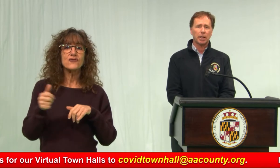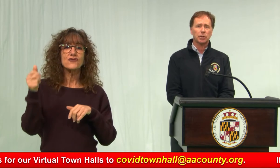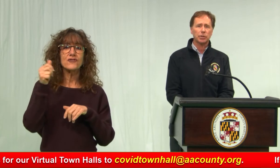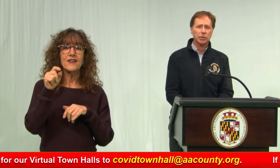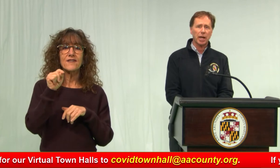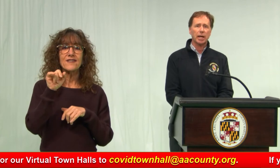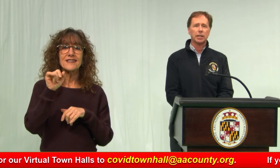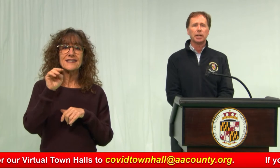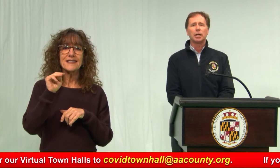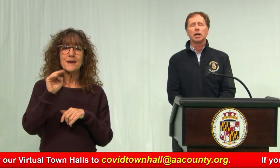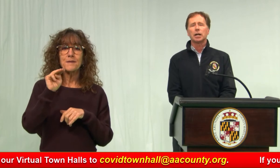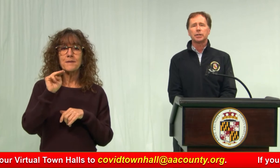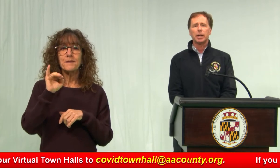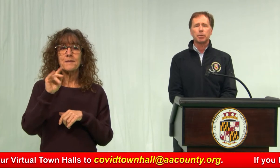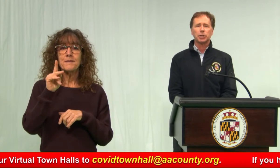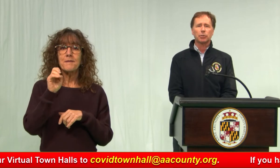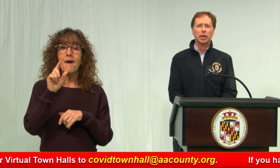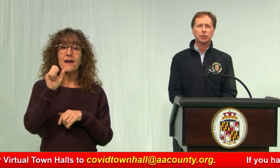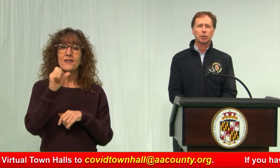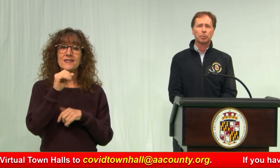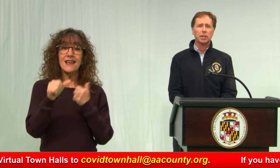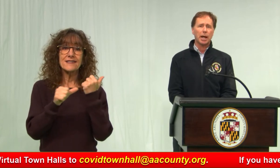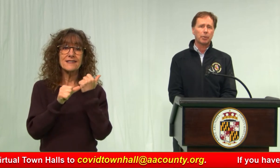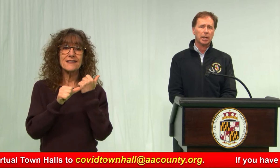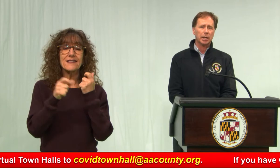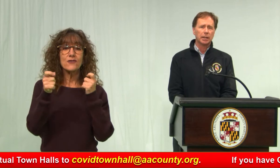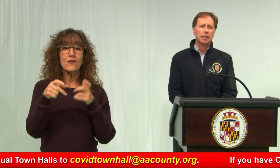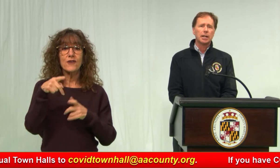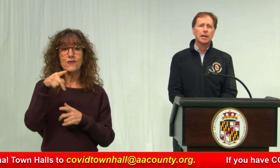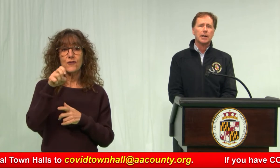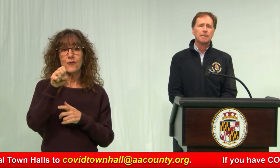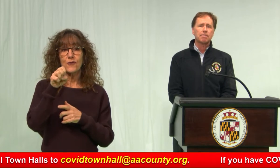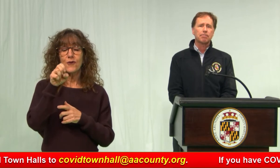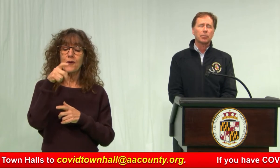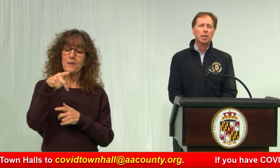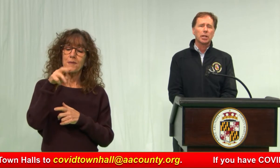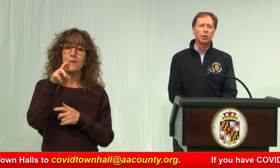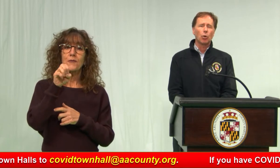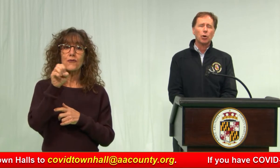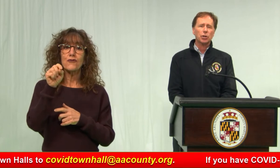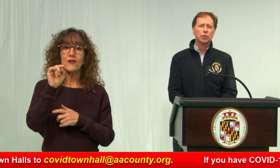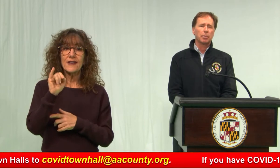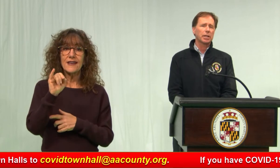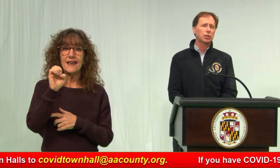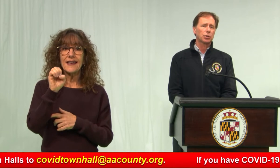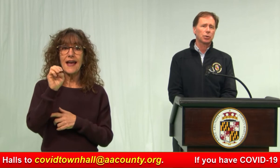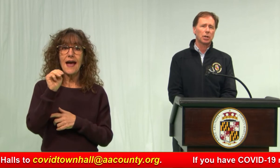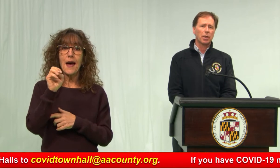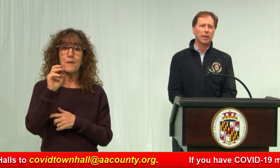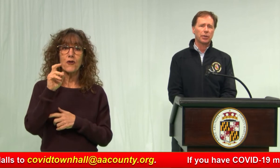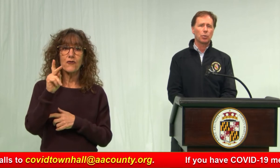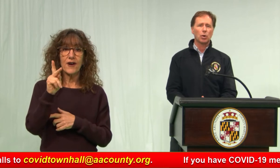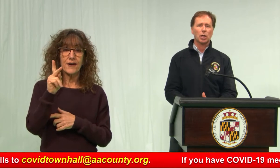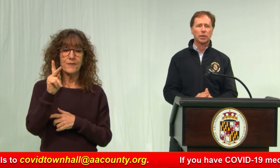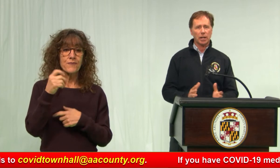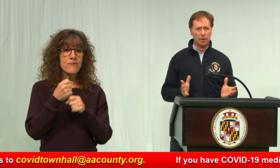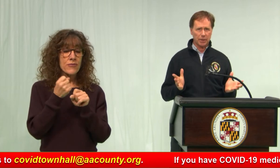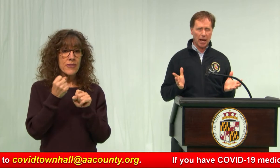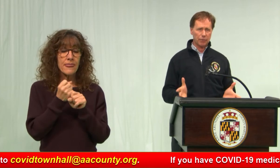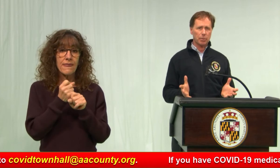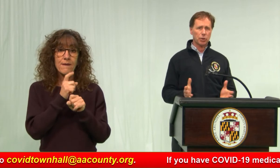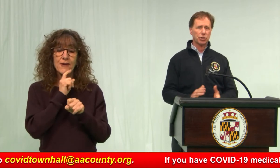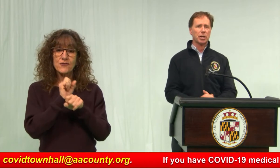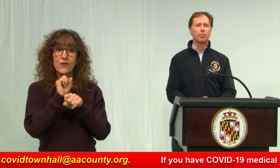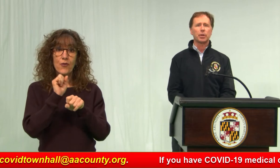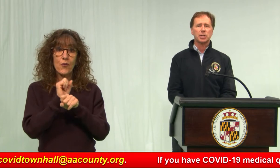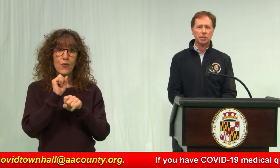Tim Michaels and Deputy Director Preeti Emmerich. In order to make sure that the work that comes